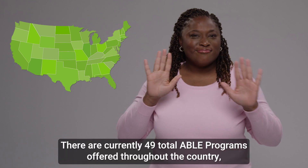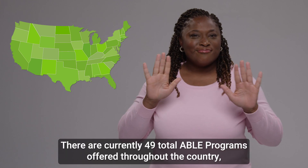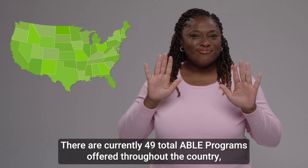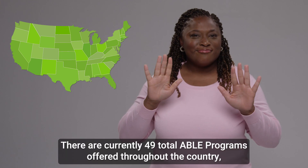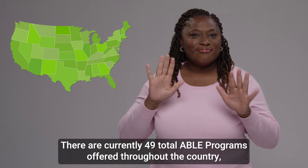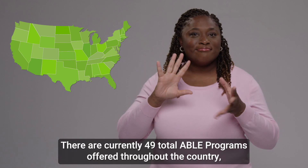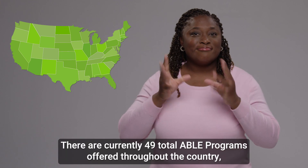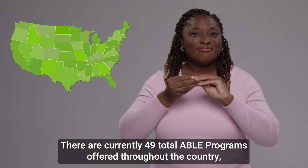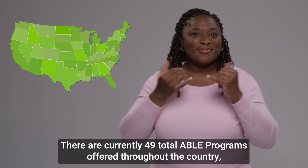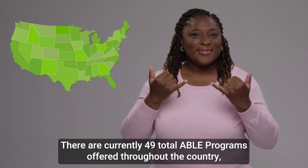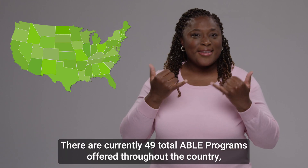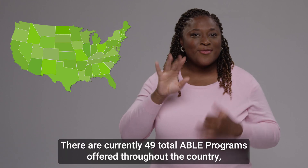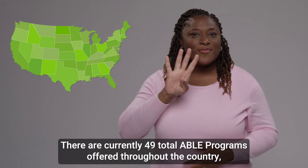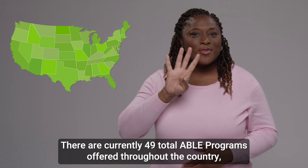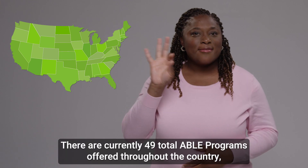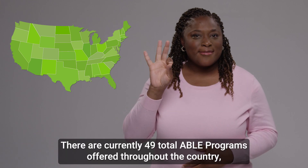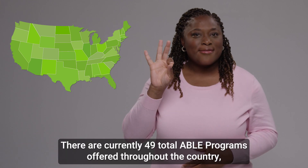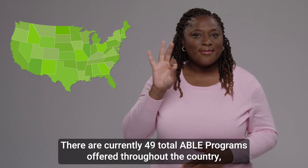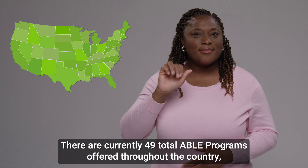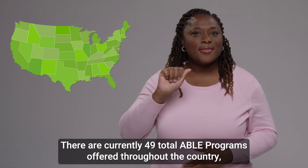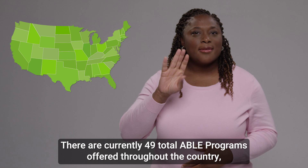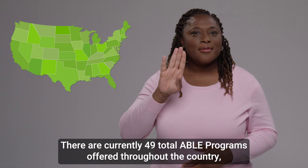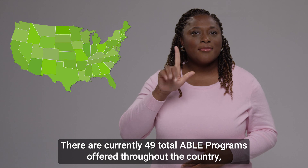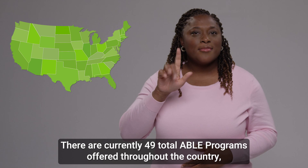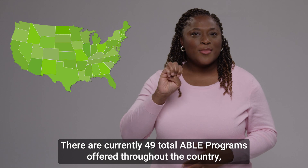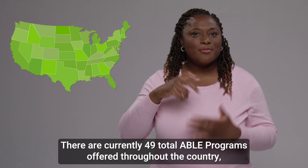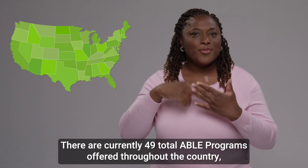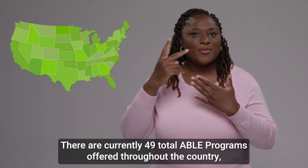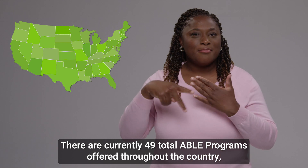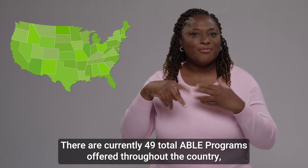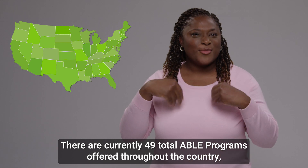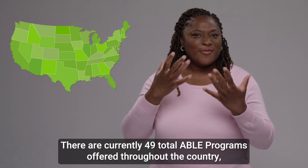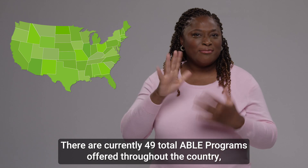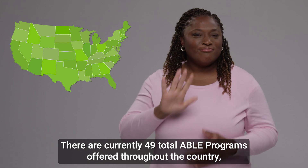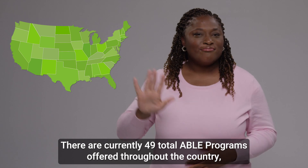There are currently 49 total ABLE programs offered throughout the country,